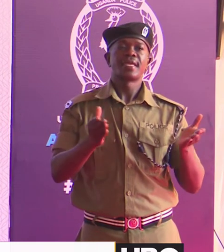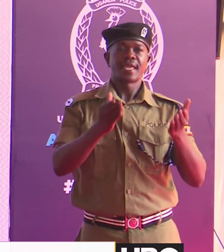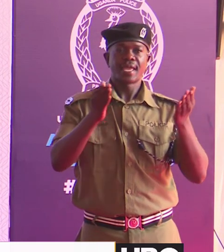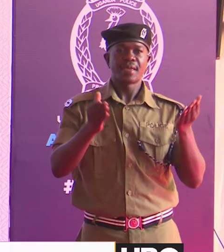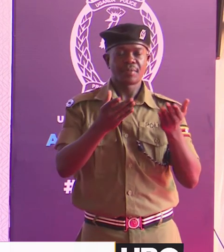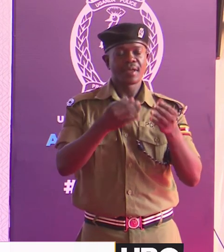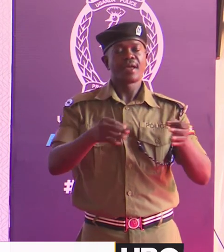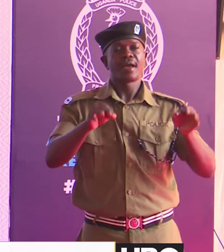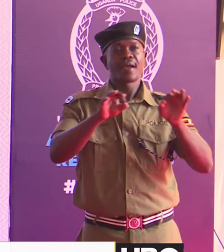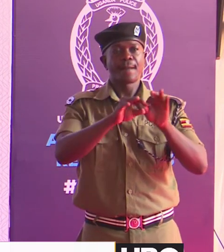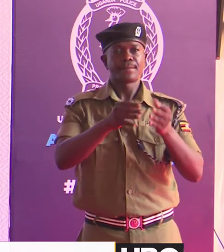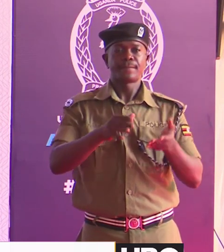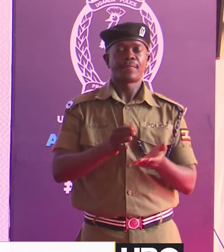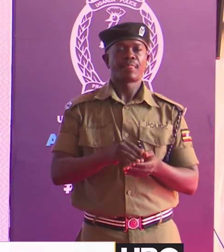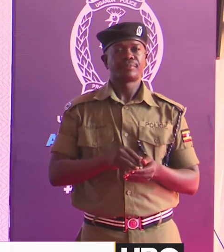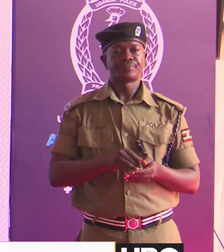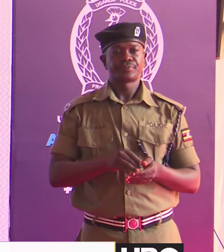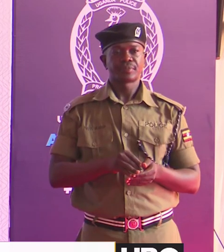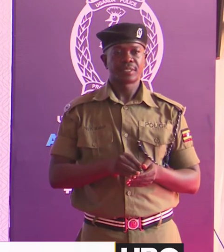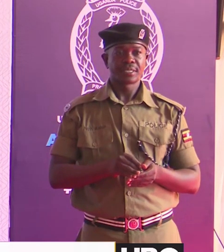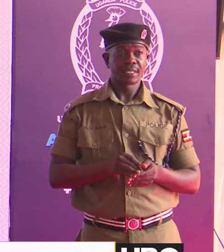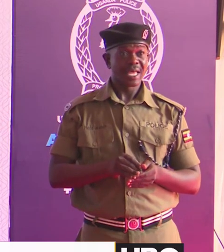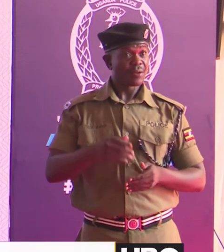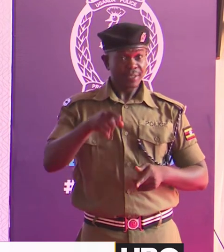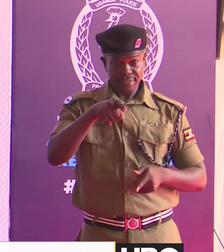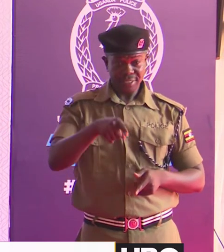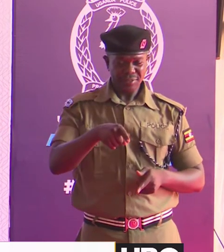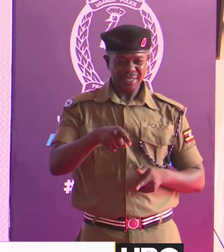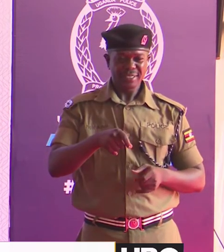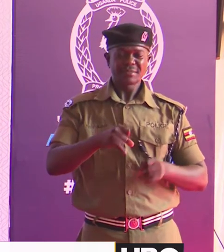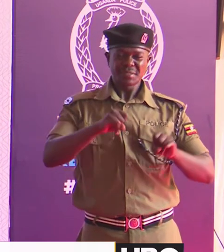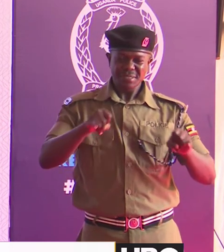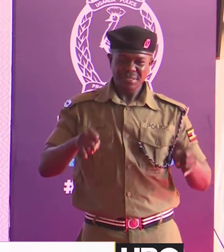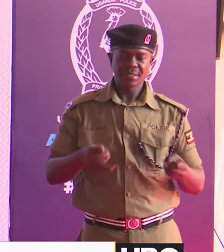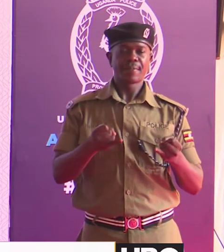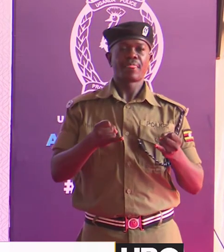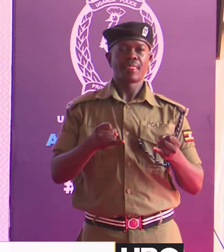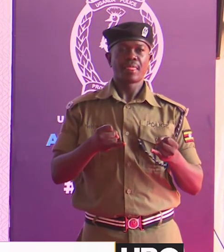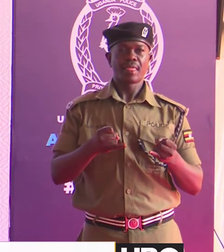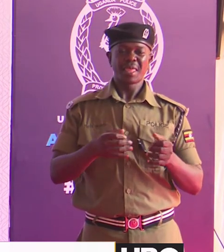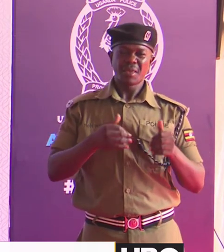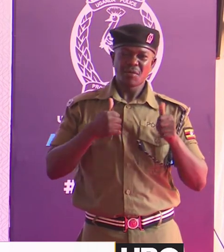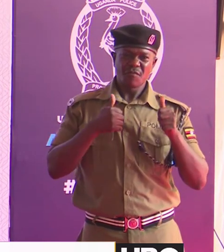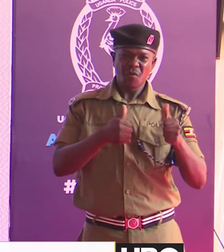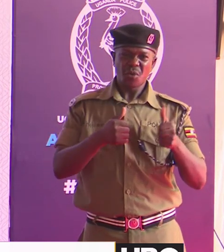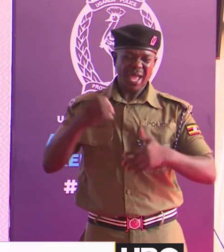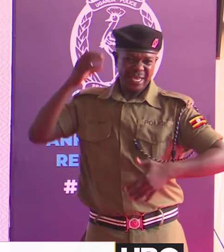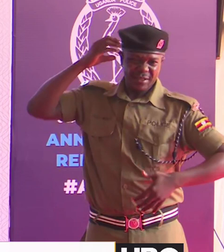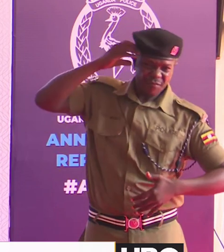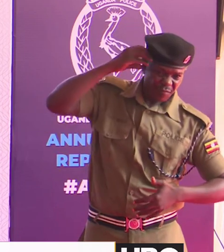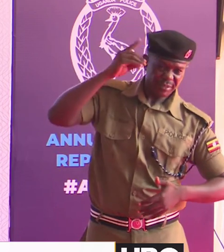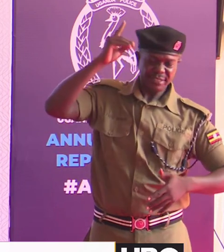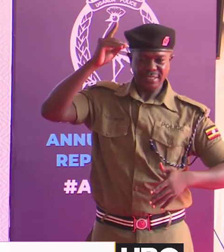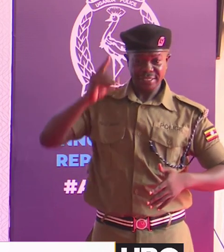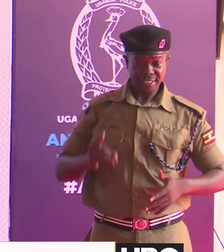These courts aim at enforcing discipline within the force, ensuring that officers adhere to professional